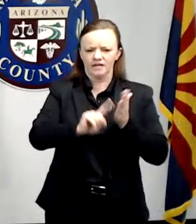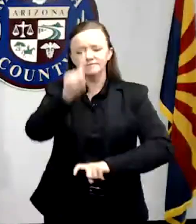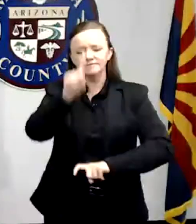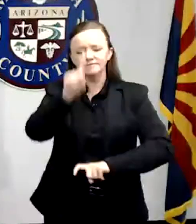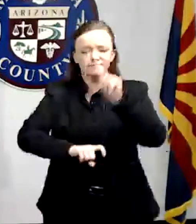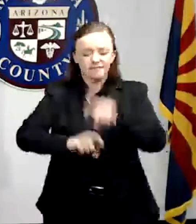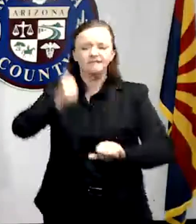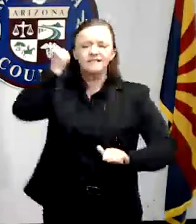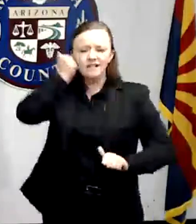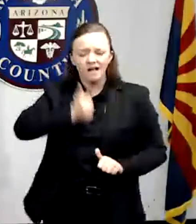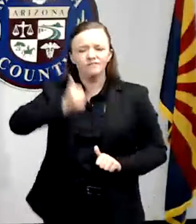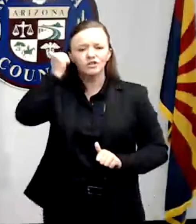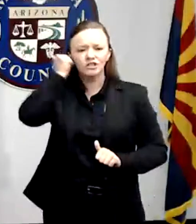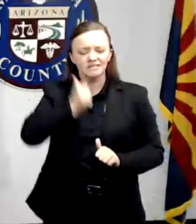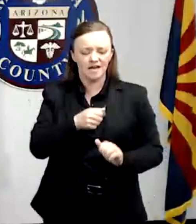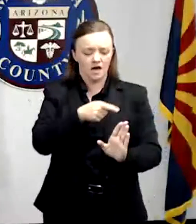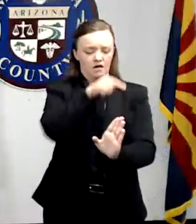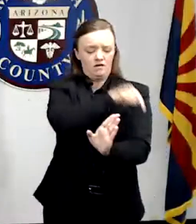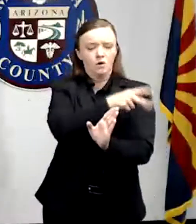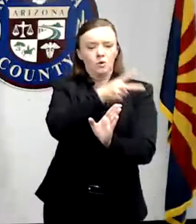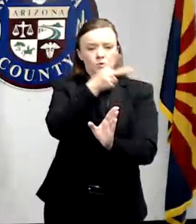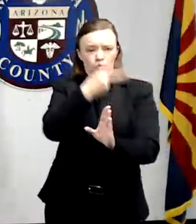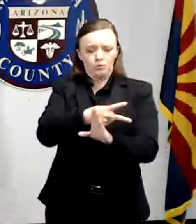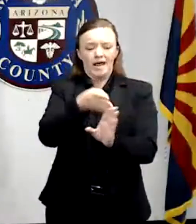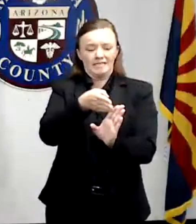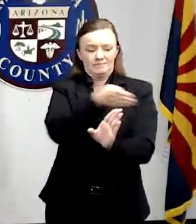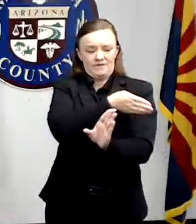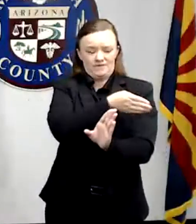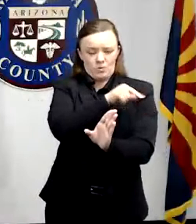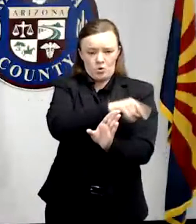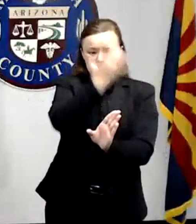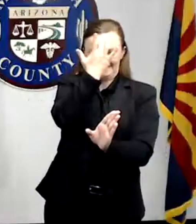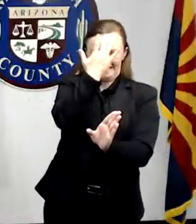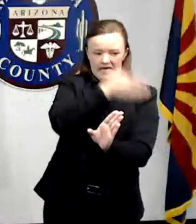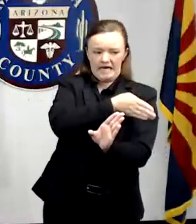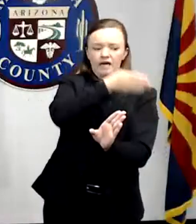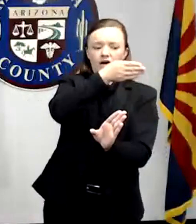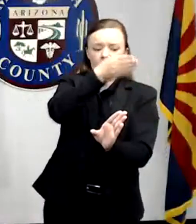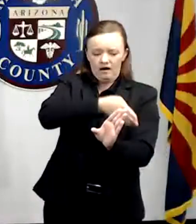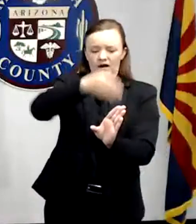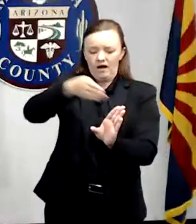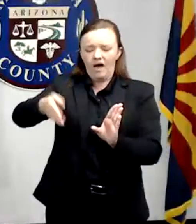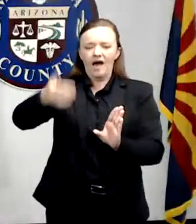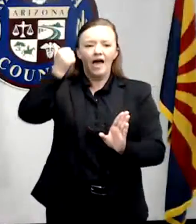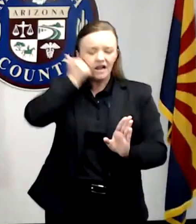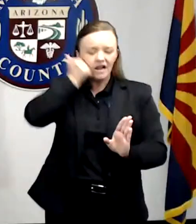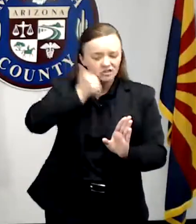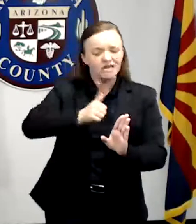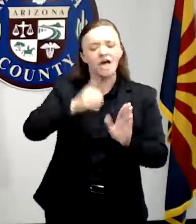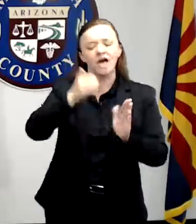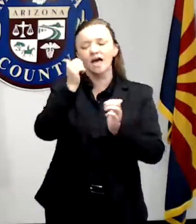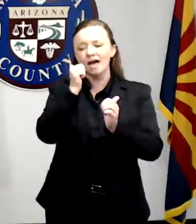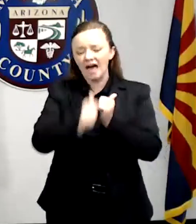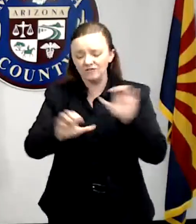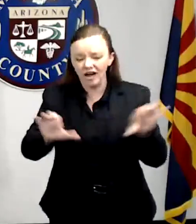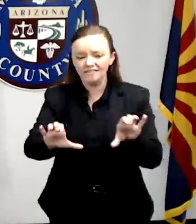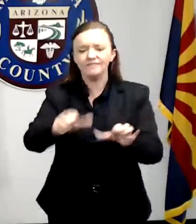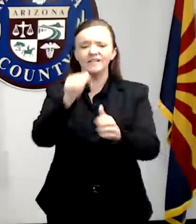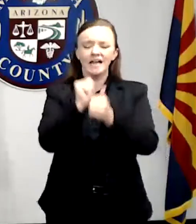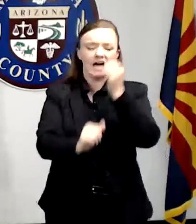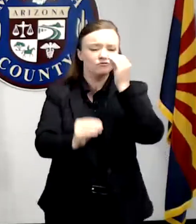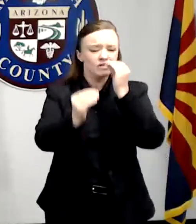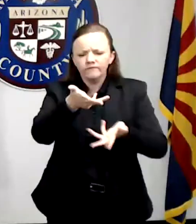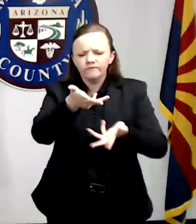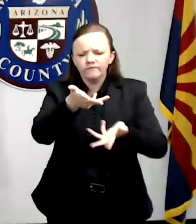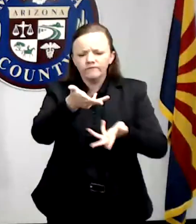days. Those 2 days before symptoms began, and walks through every activity, every meal, and finds out who